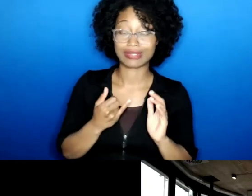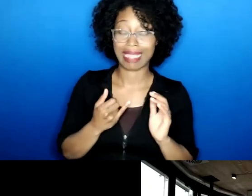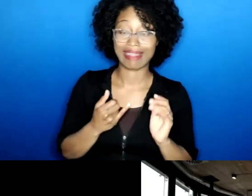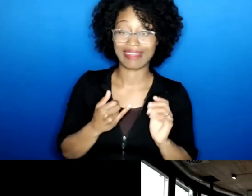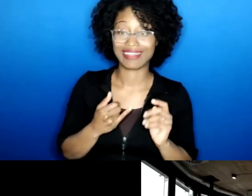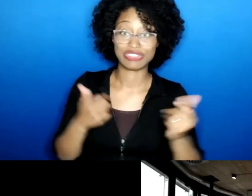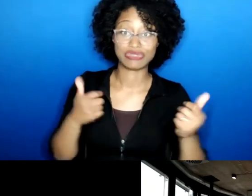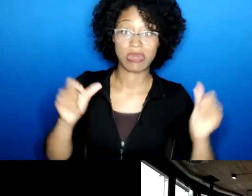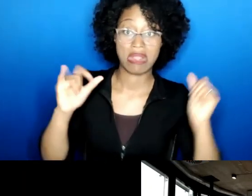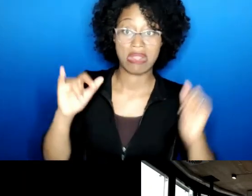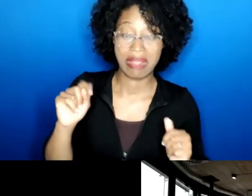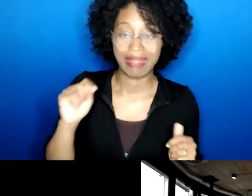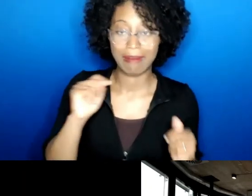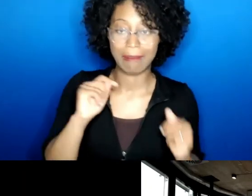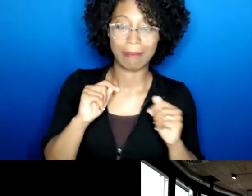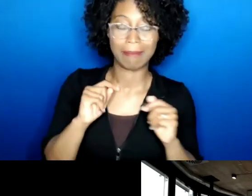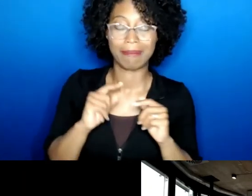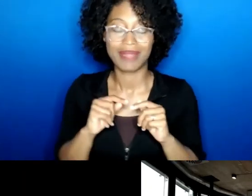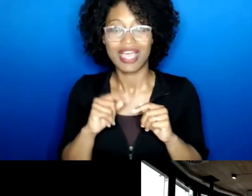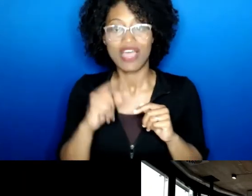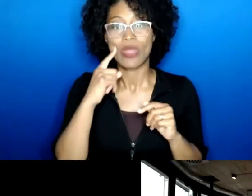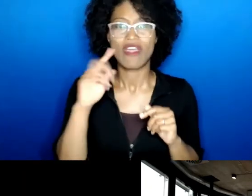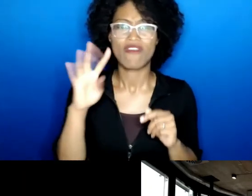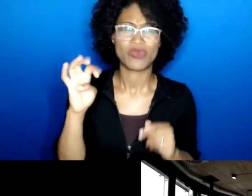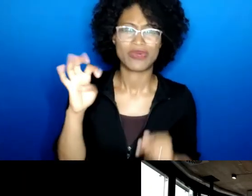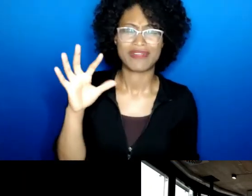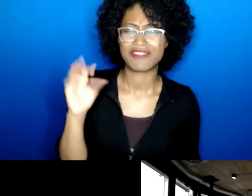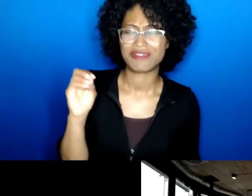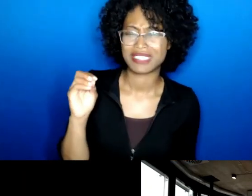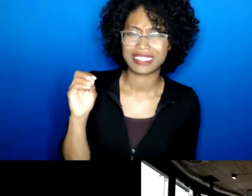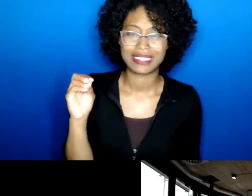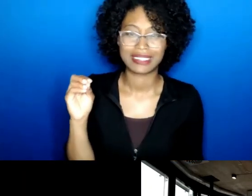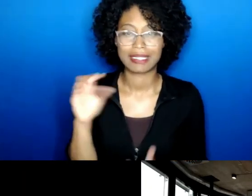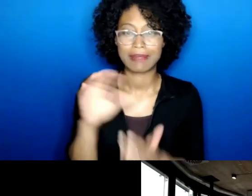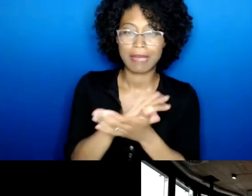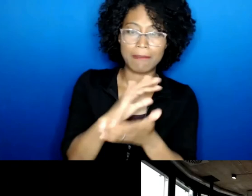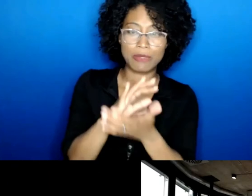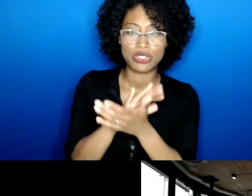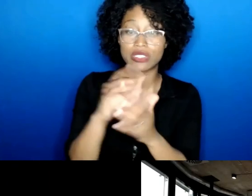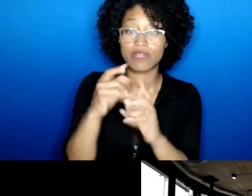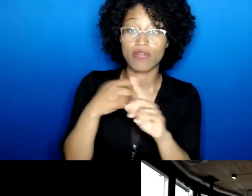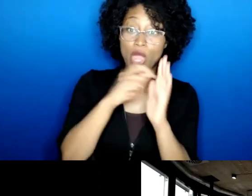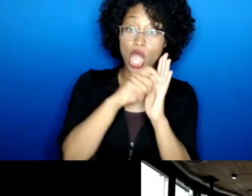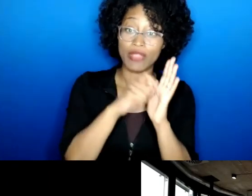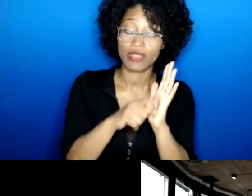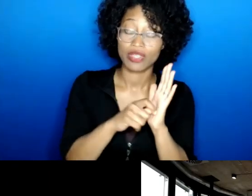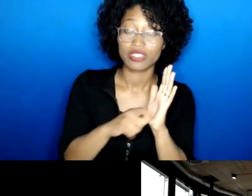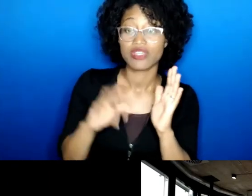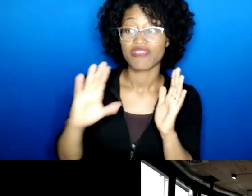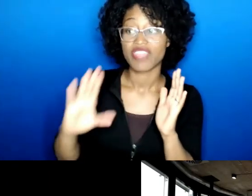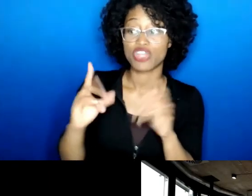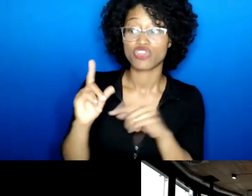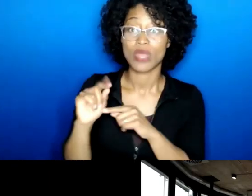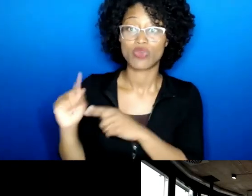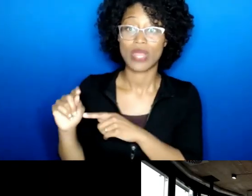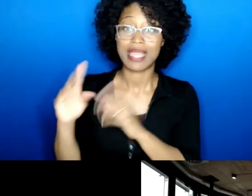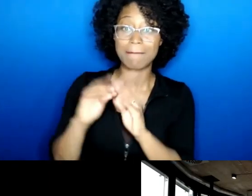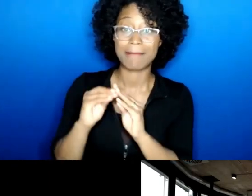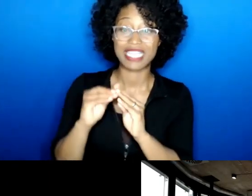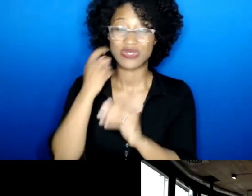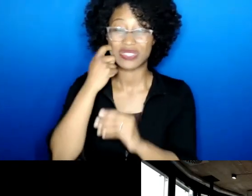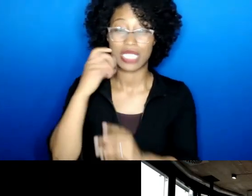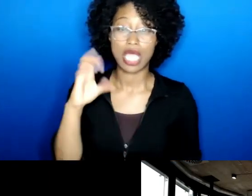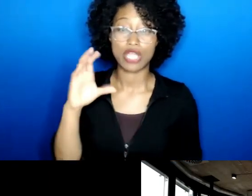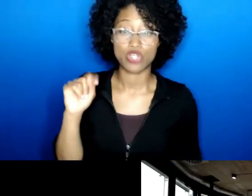450 authors who from papers from their 2020 meeting that we invited in October,